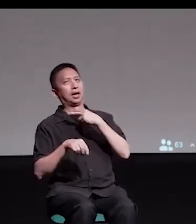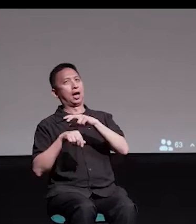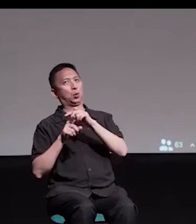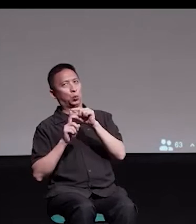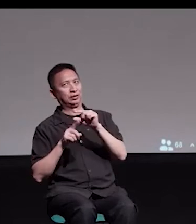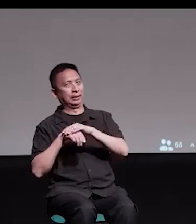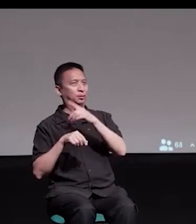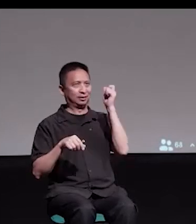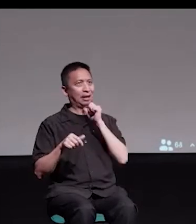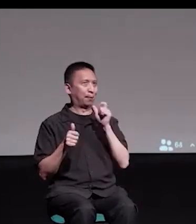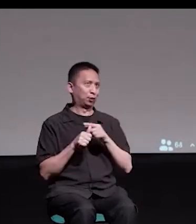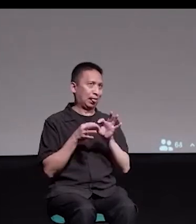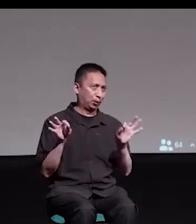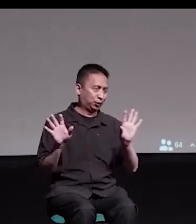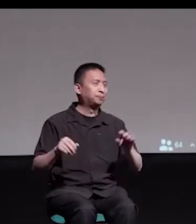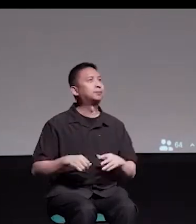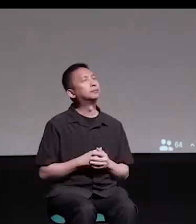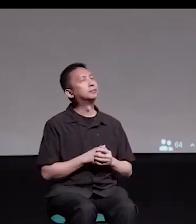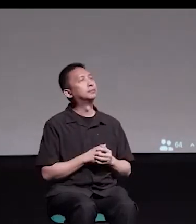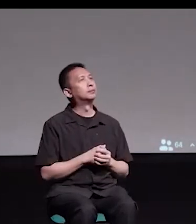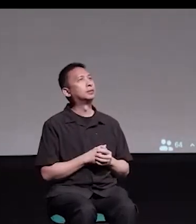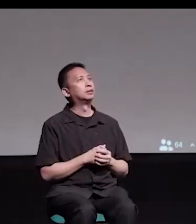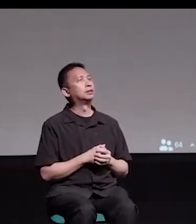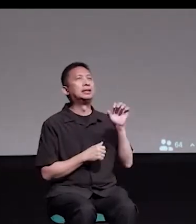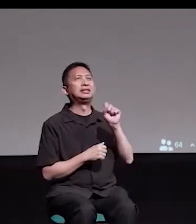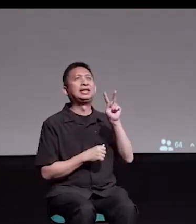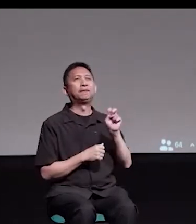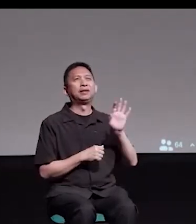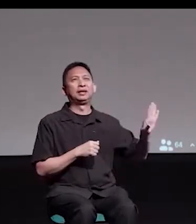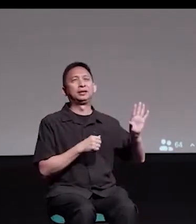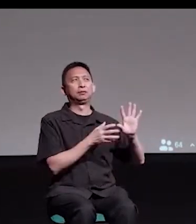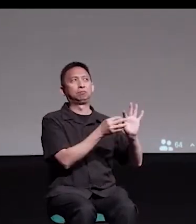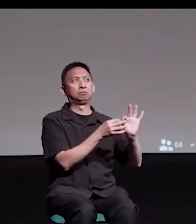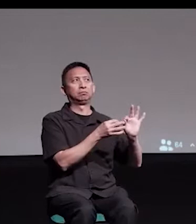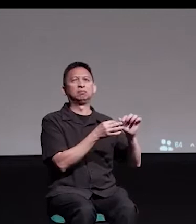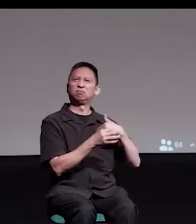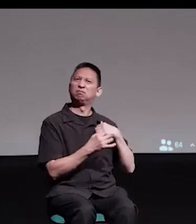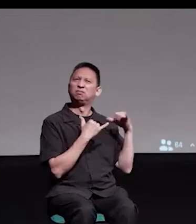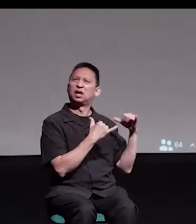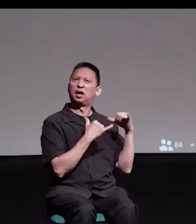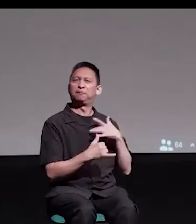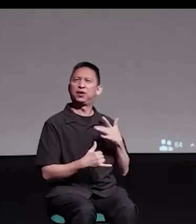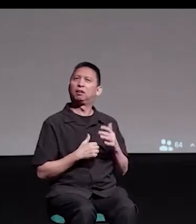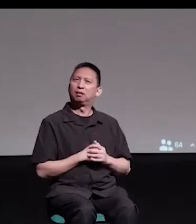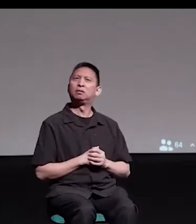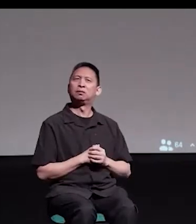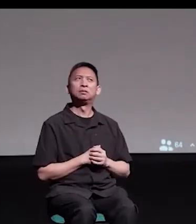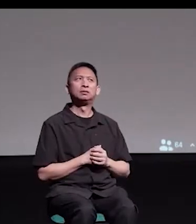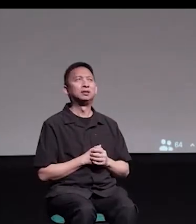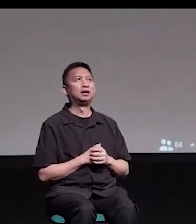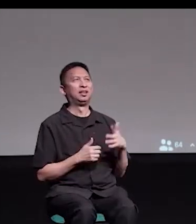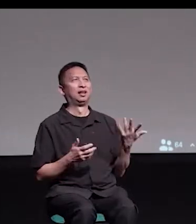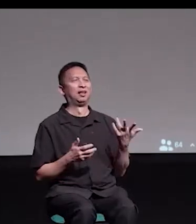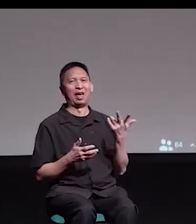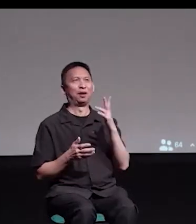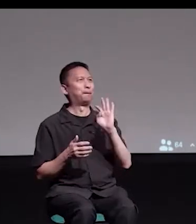remember. So I echo what Steve says. I think the statement about being handed the bag